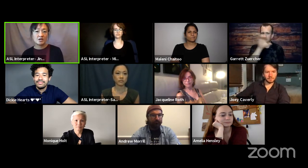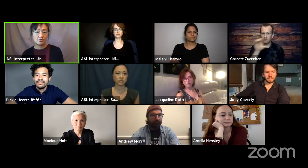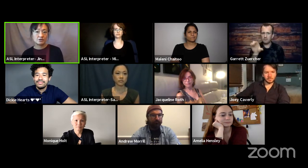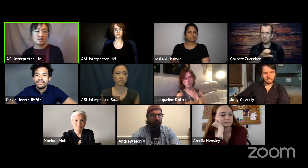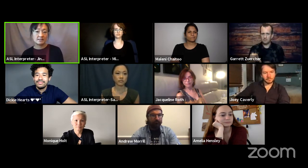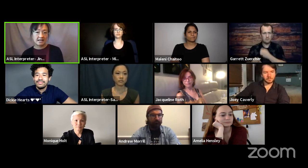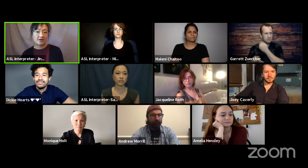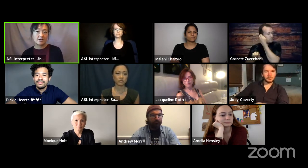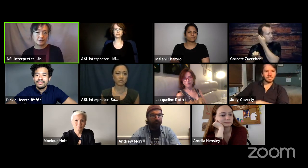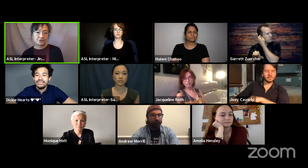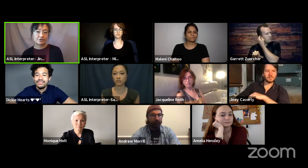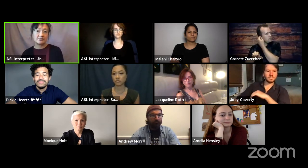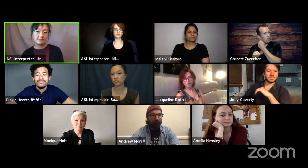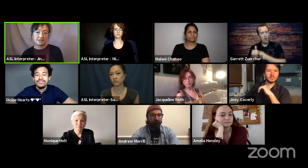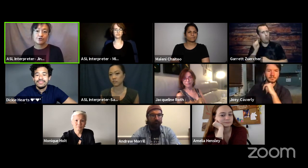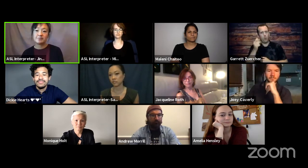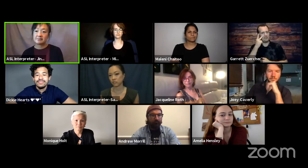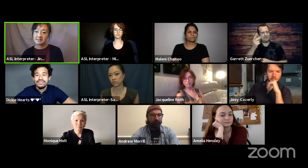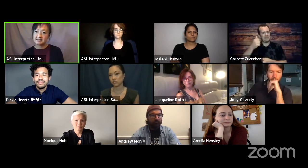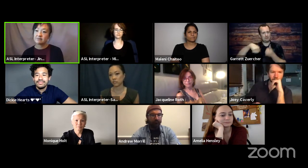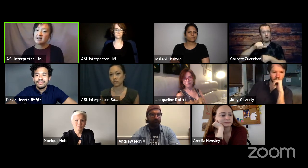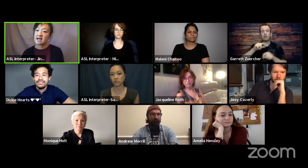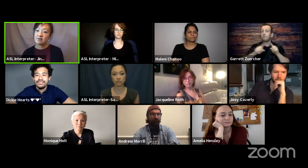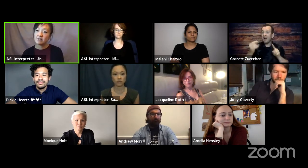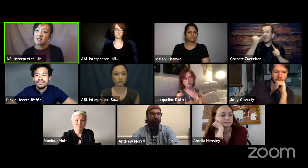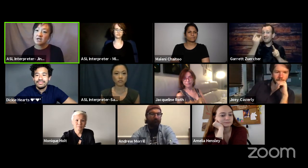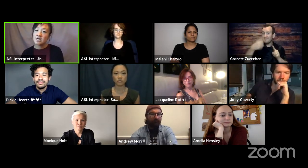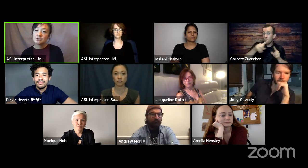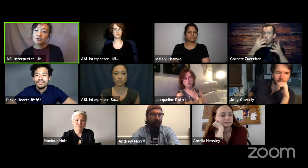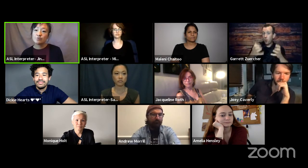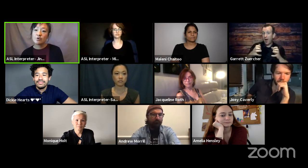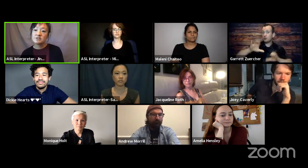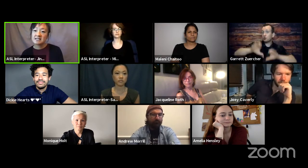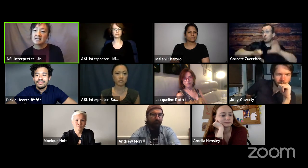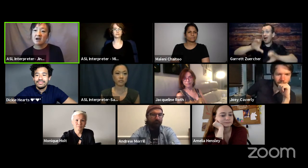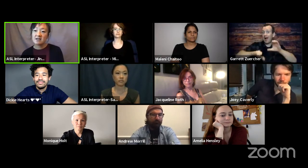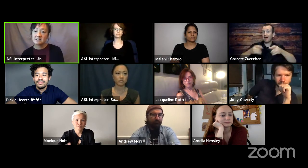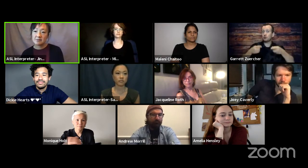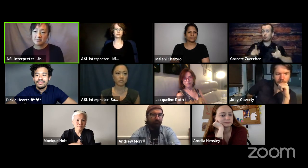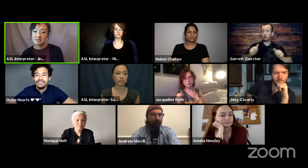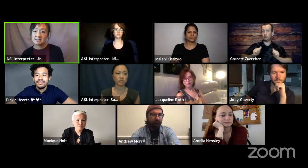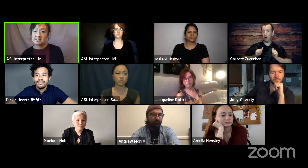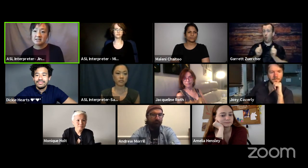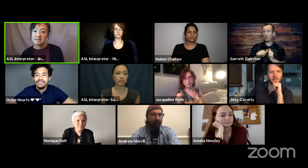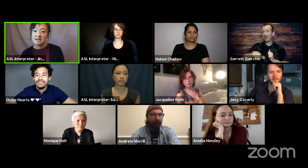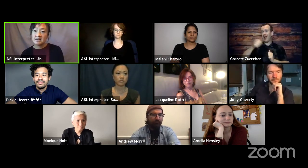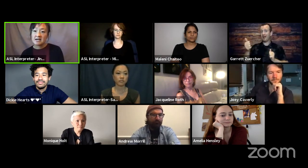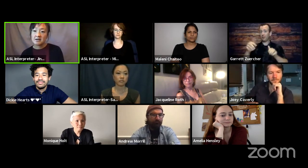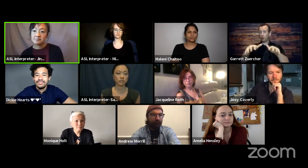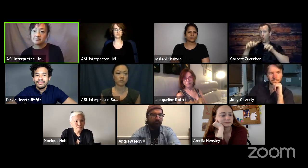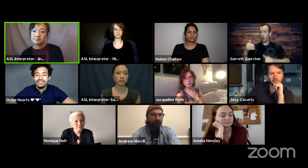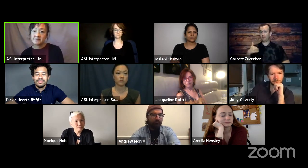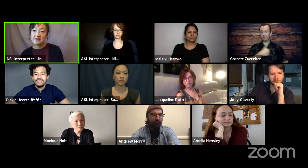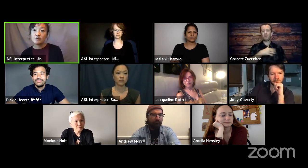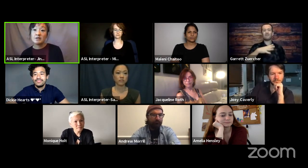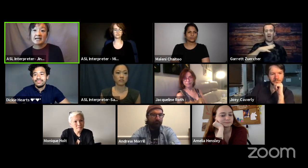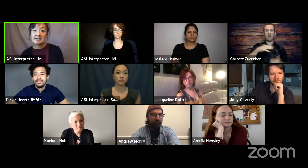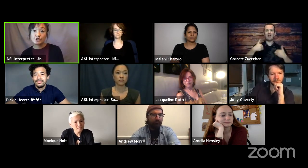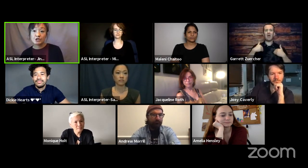windows altogether on your screen that you should be able to see right now. So you won't see the audience members. If you'd like to chat